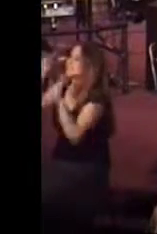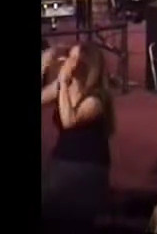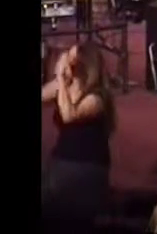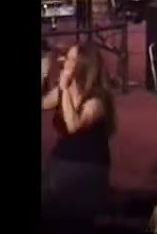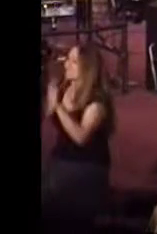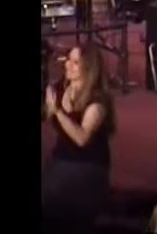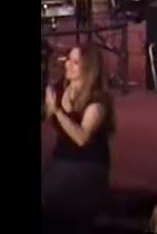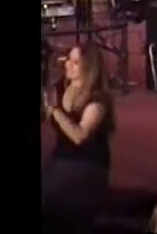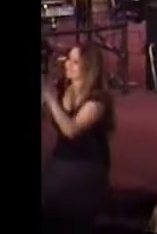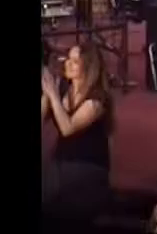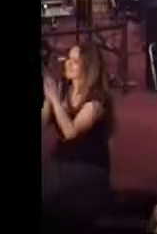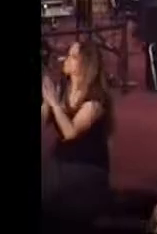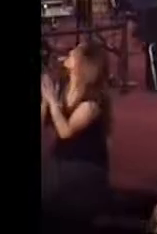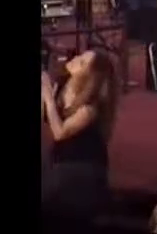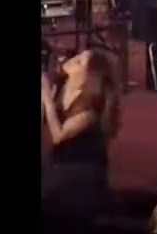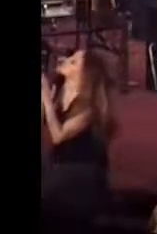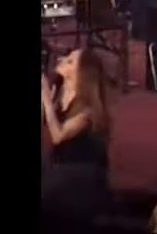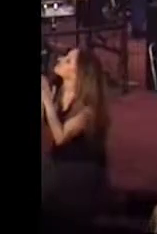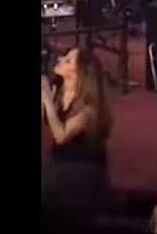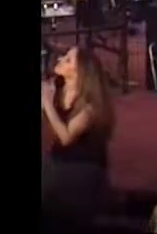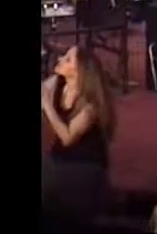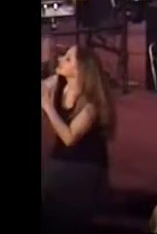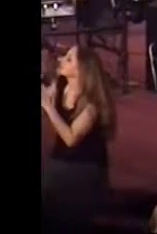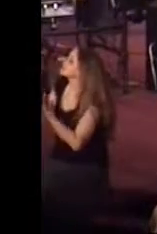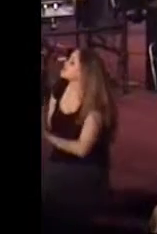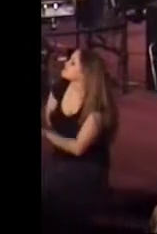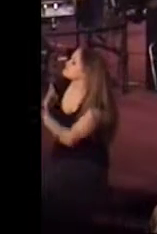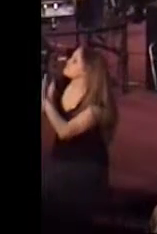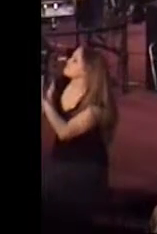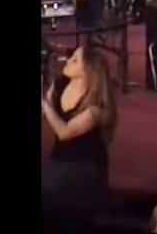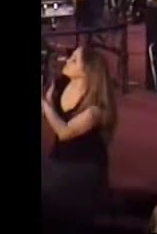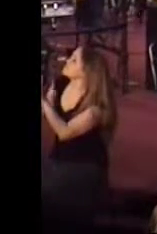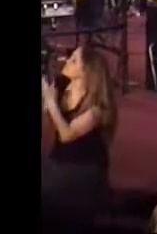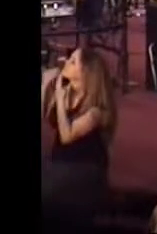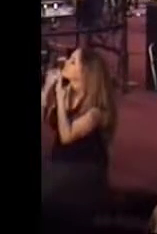pray. God, we come before you and we thank you.